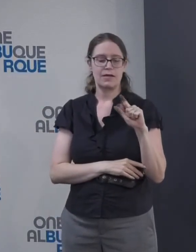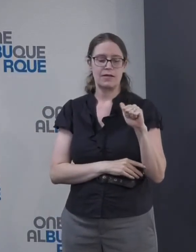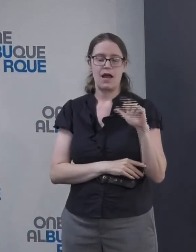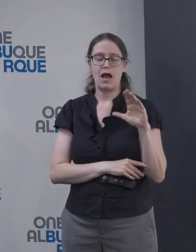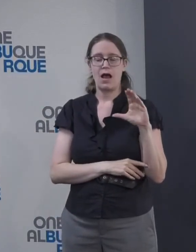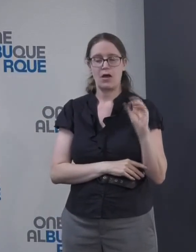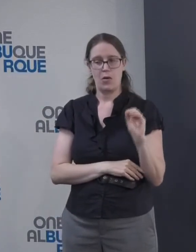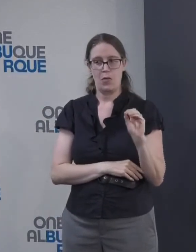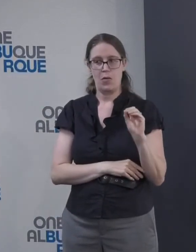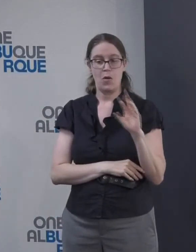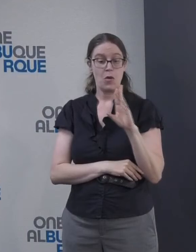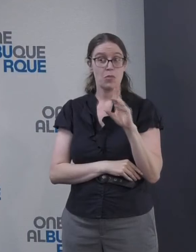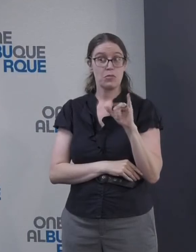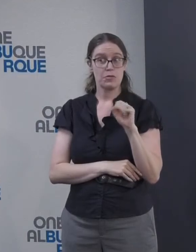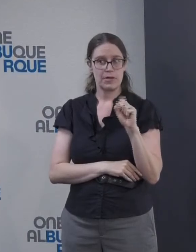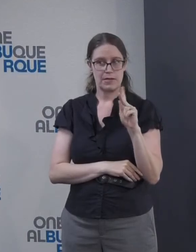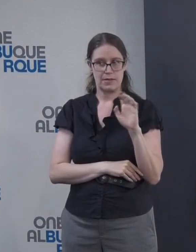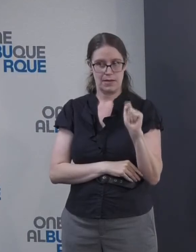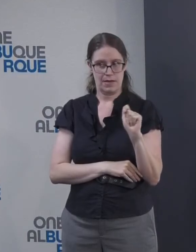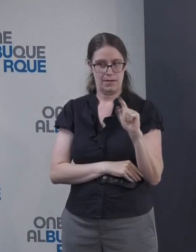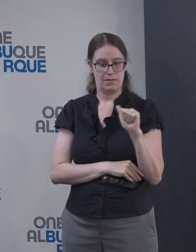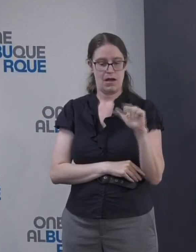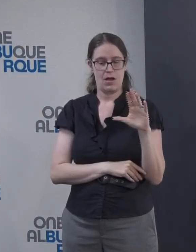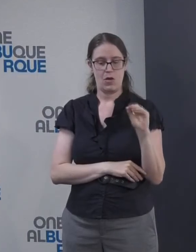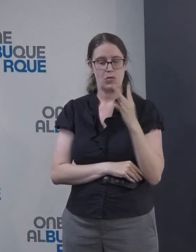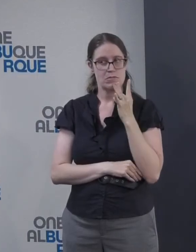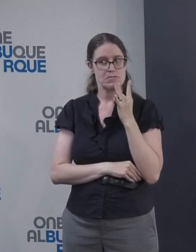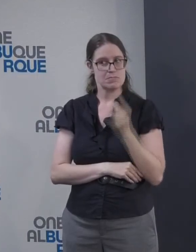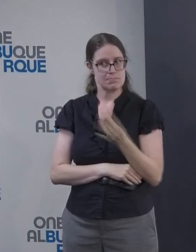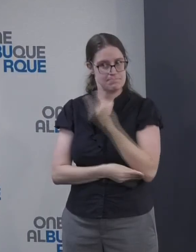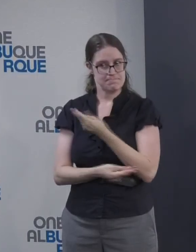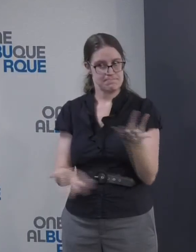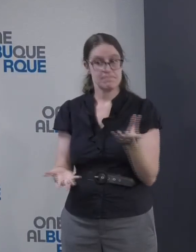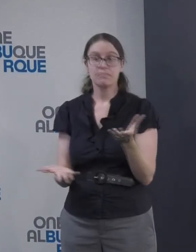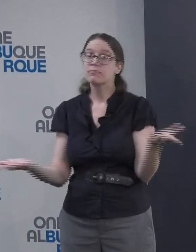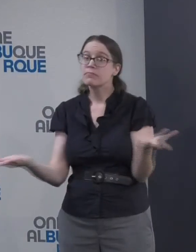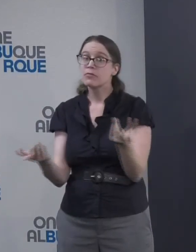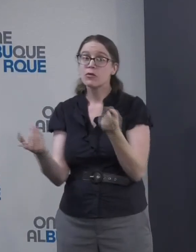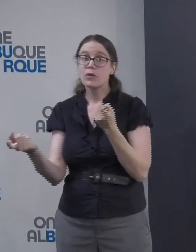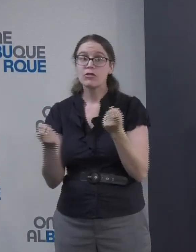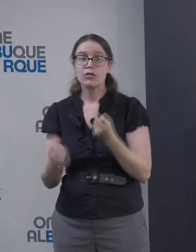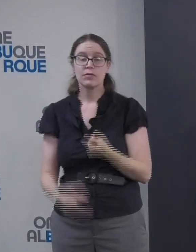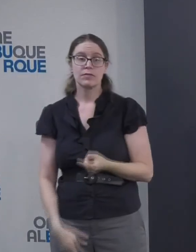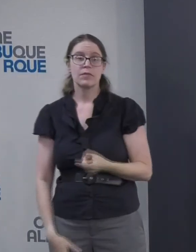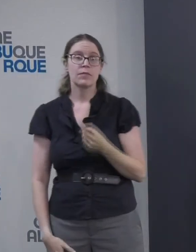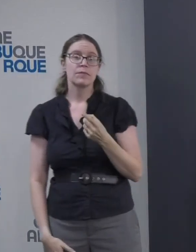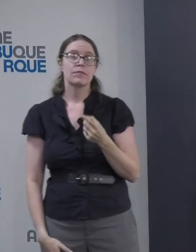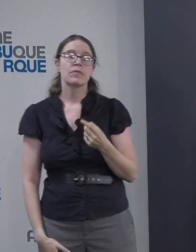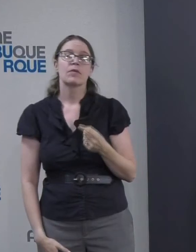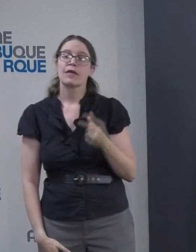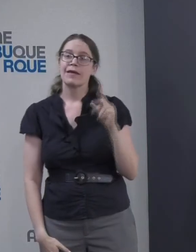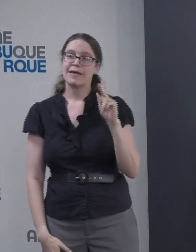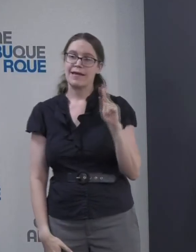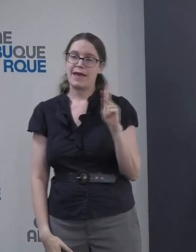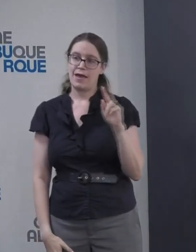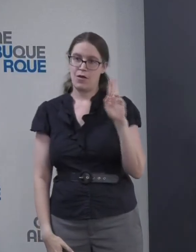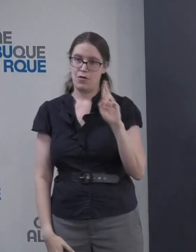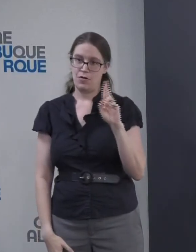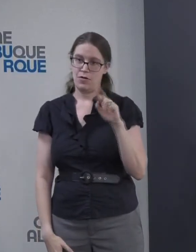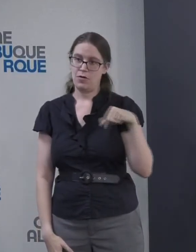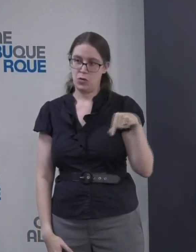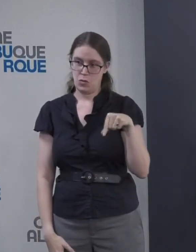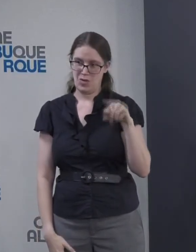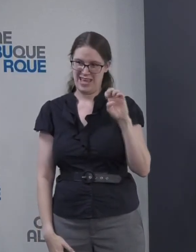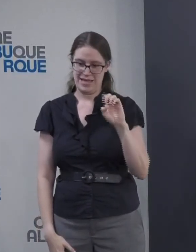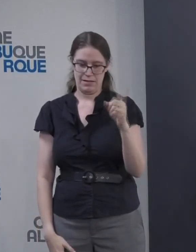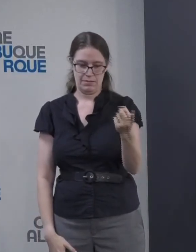tasty. All right, questions from folks. We have one question from KRQE.